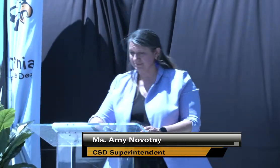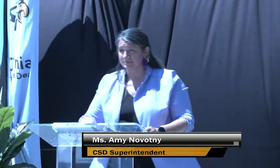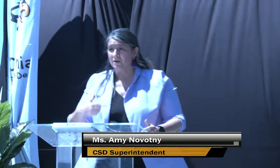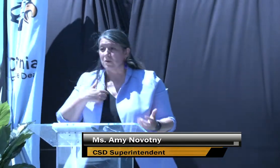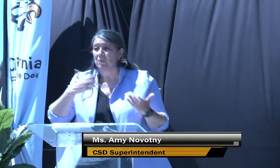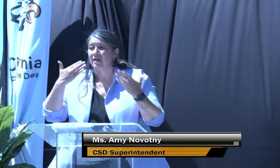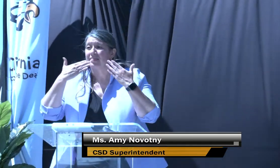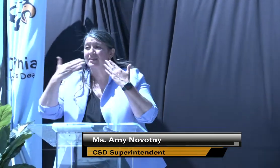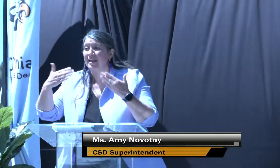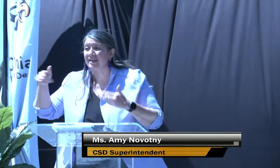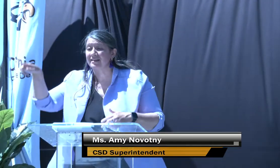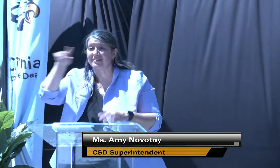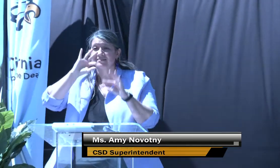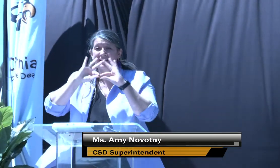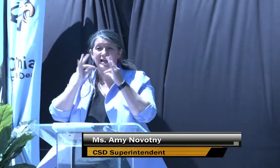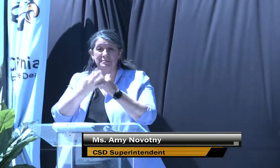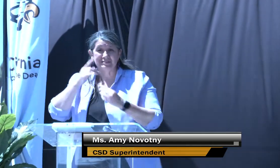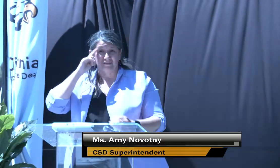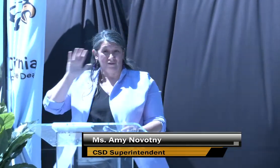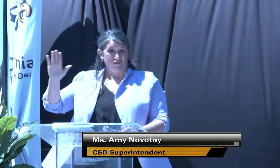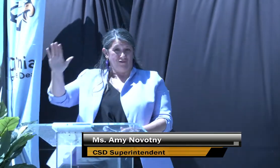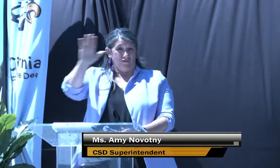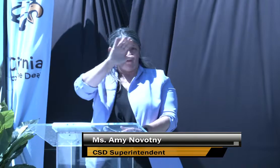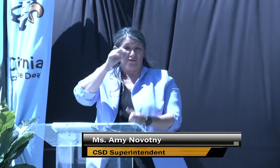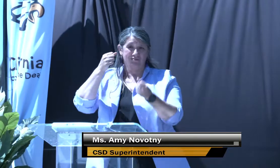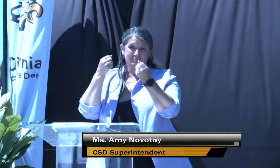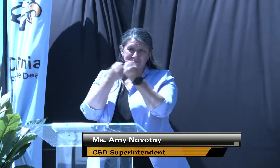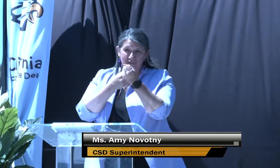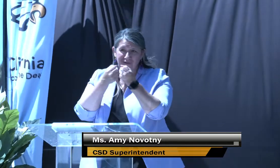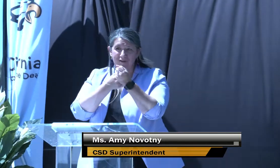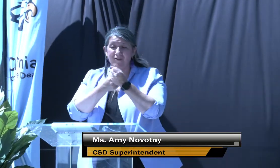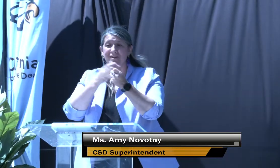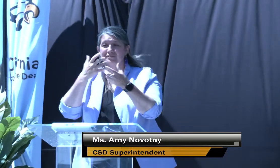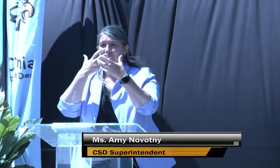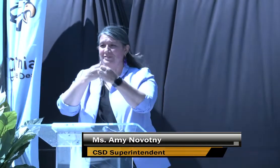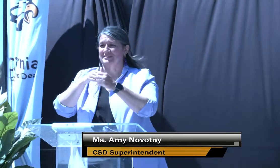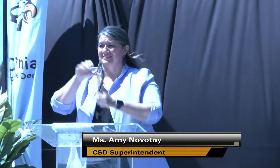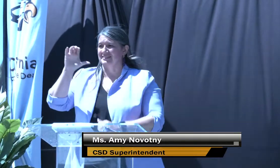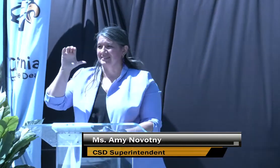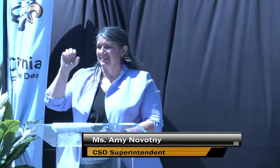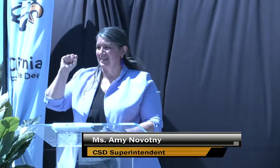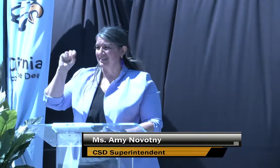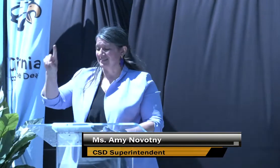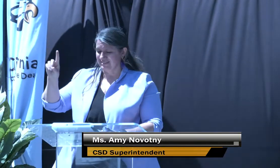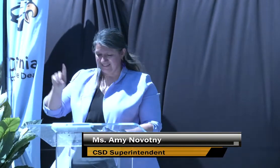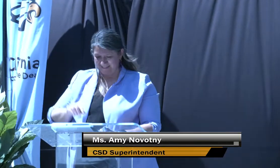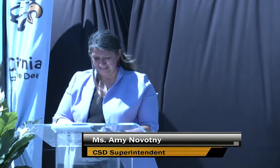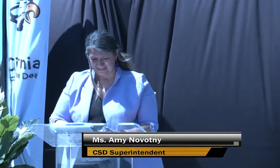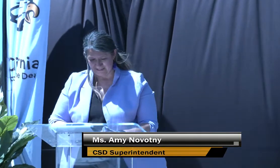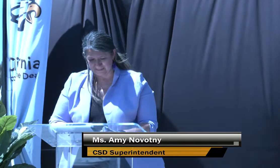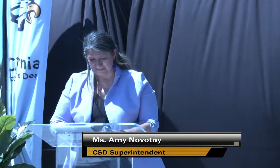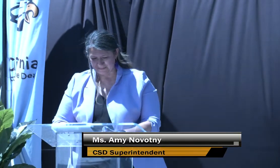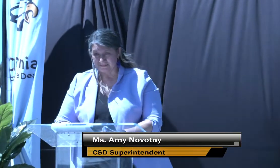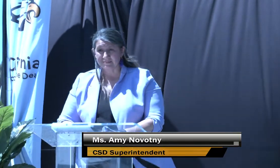want us to thank all our families and friends who've been very trusting of their children